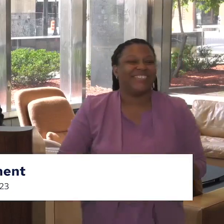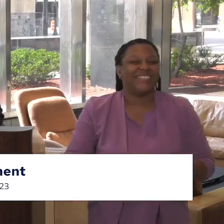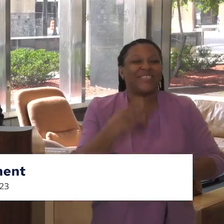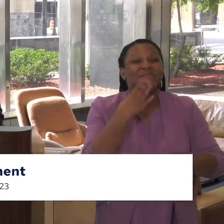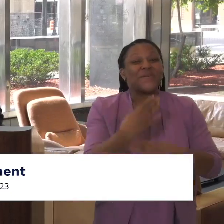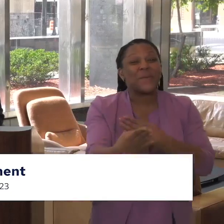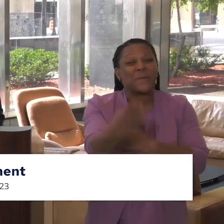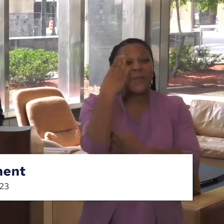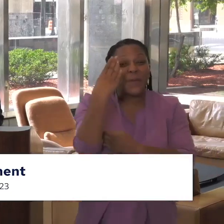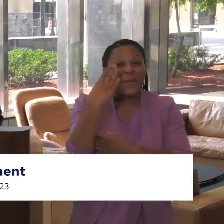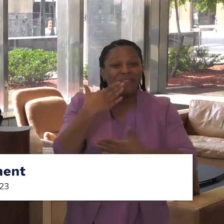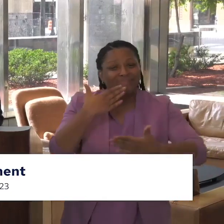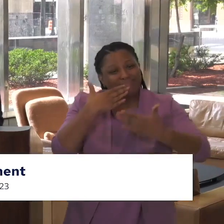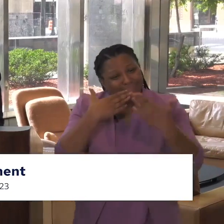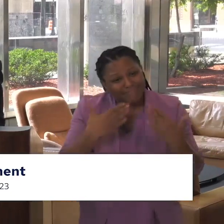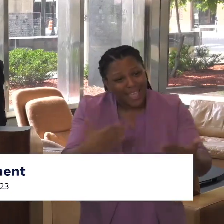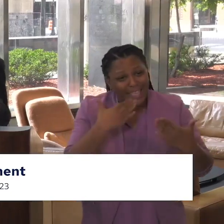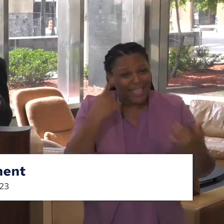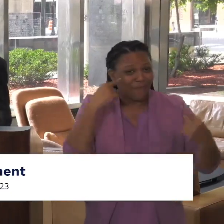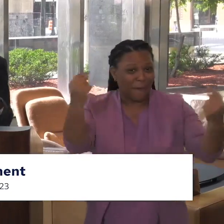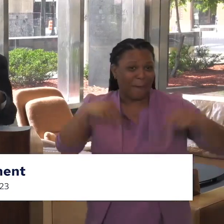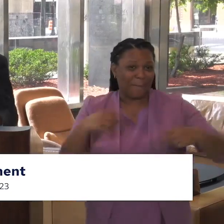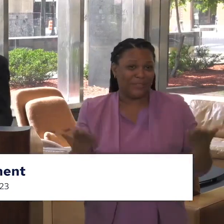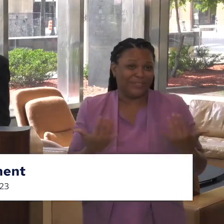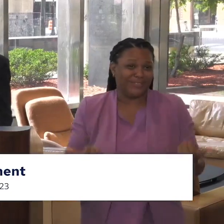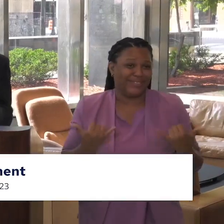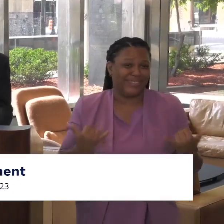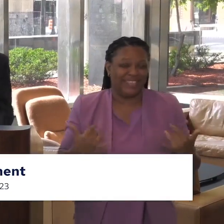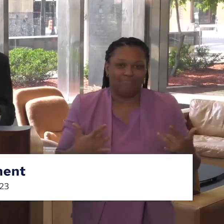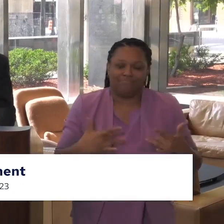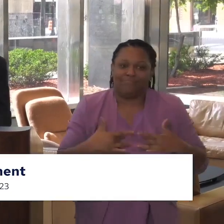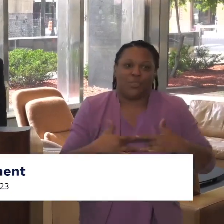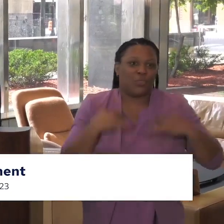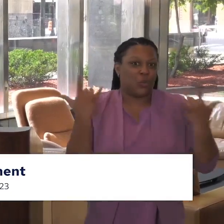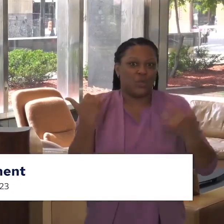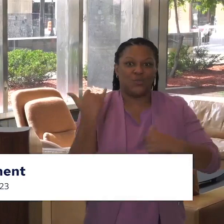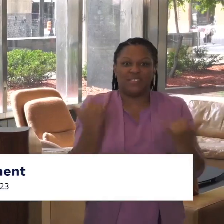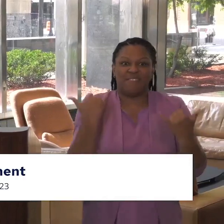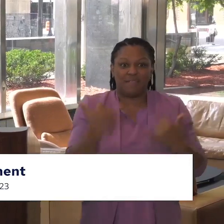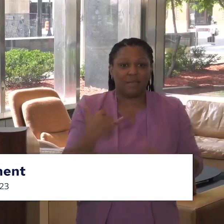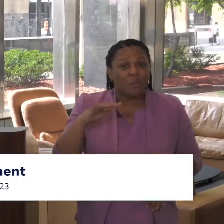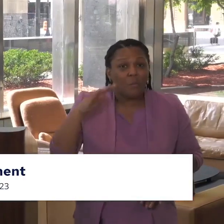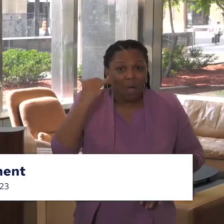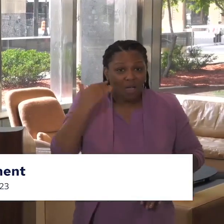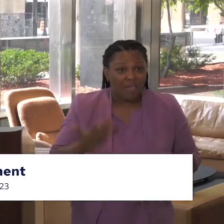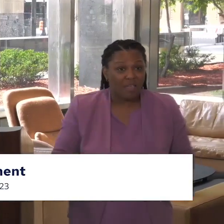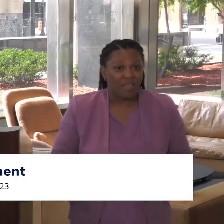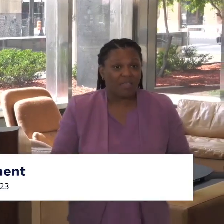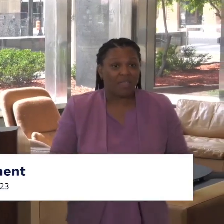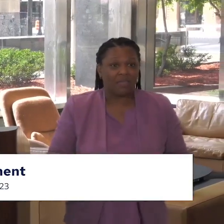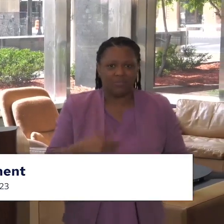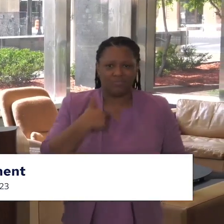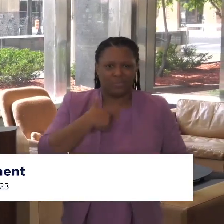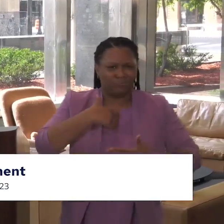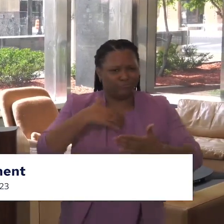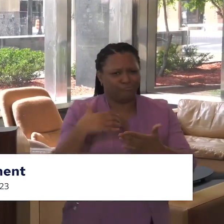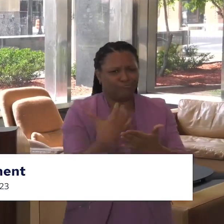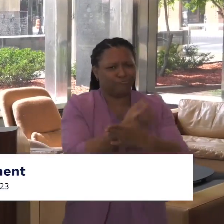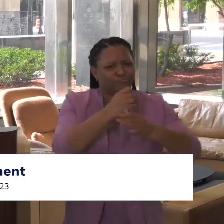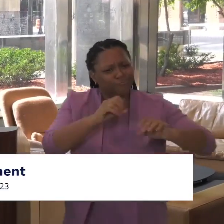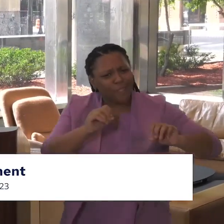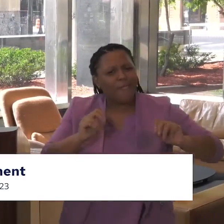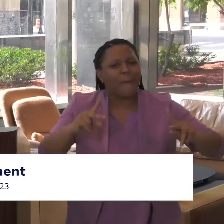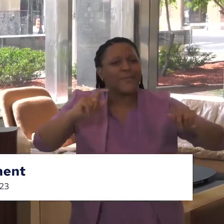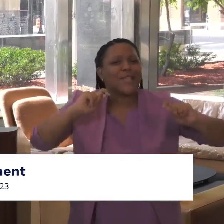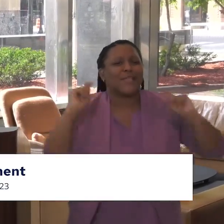Morning, and thank you all for being here. This is an exciting day because we get a chance to celebrate a really big partnership that's